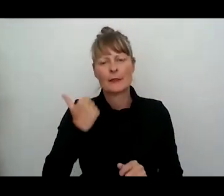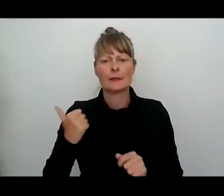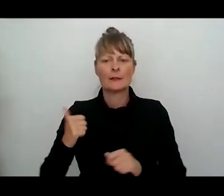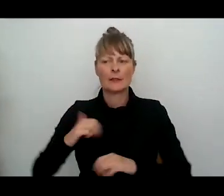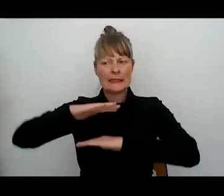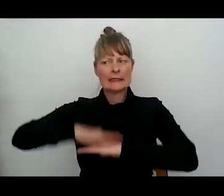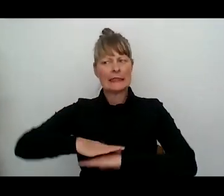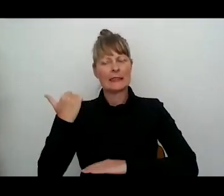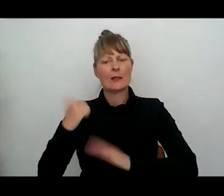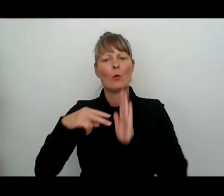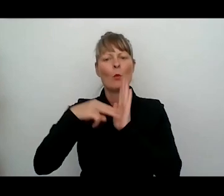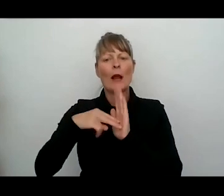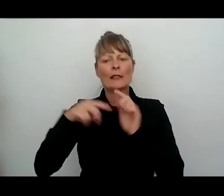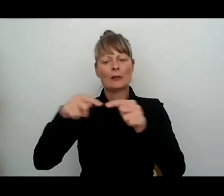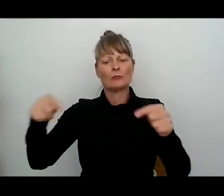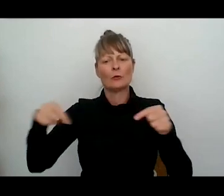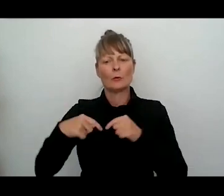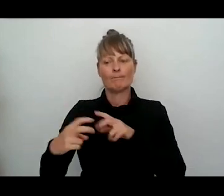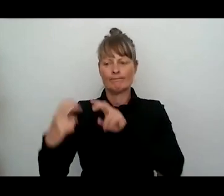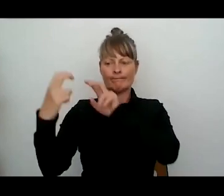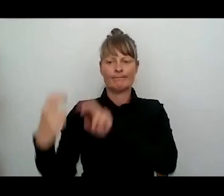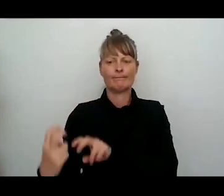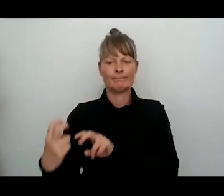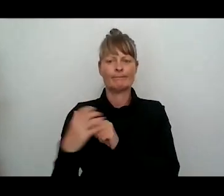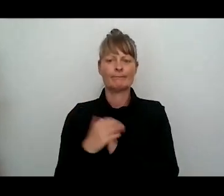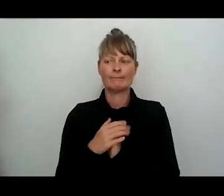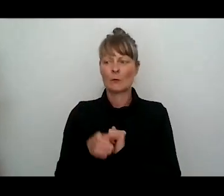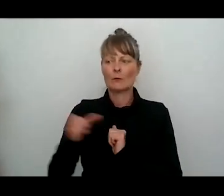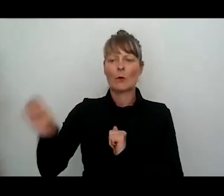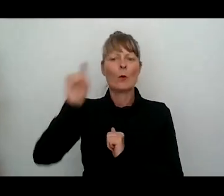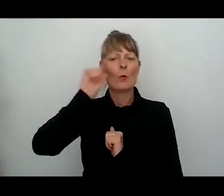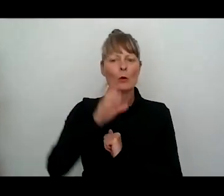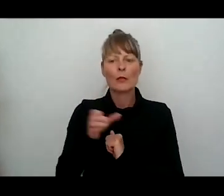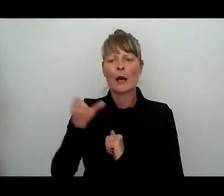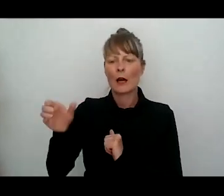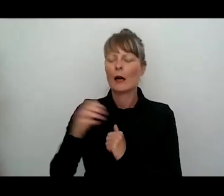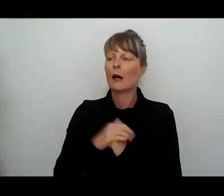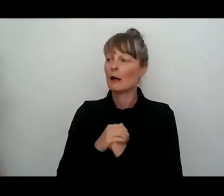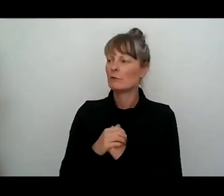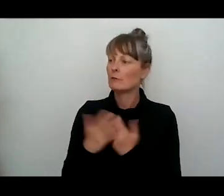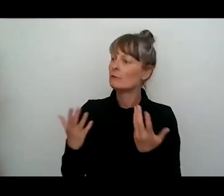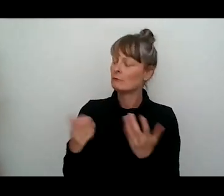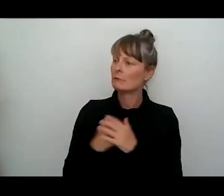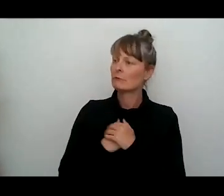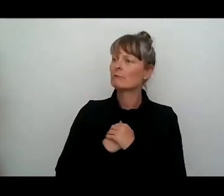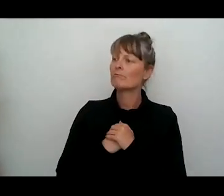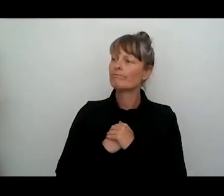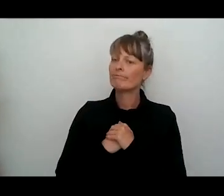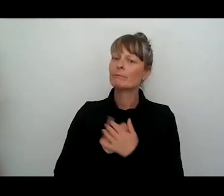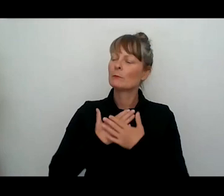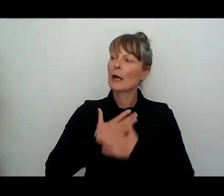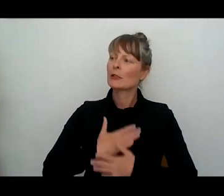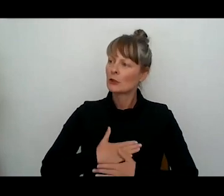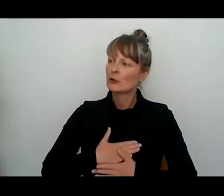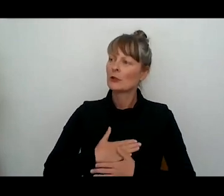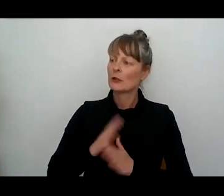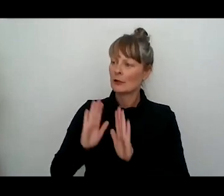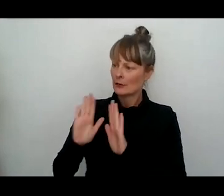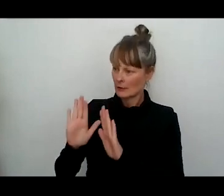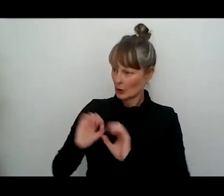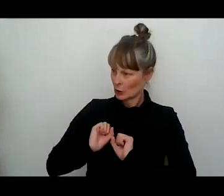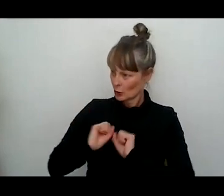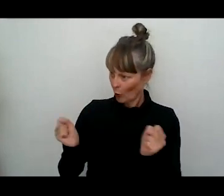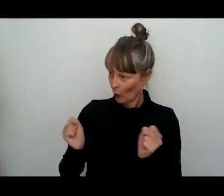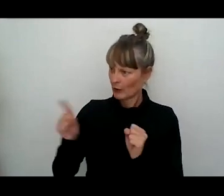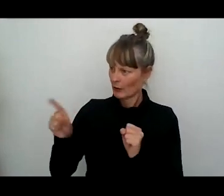we went out of the waiting area and just waited for him to, you know, work through his shock, his